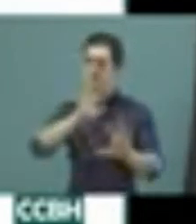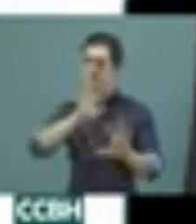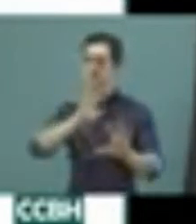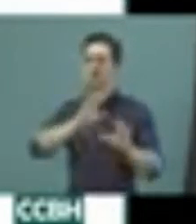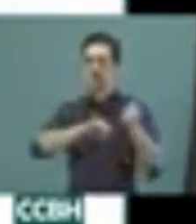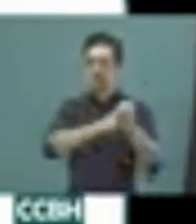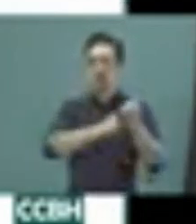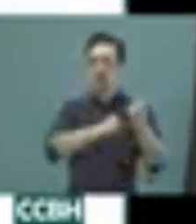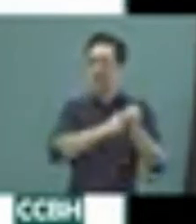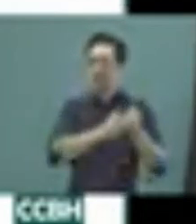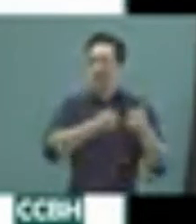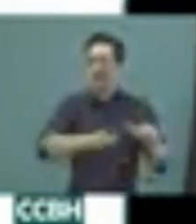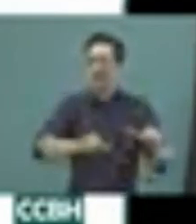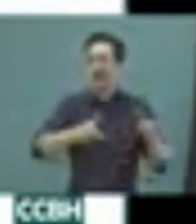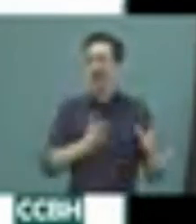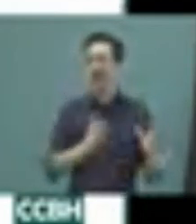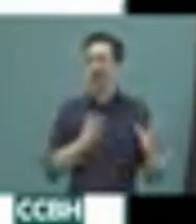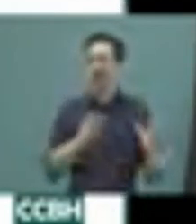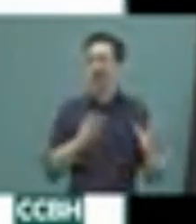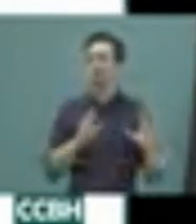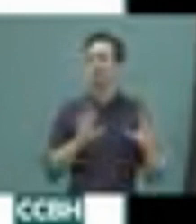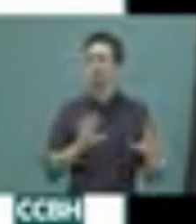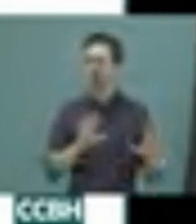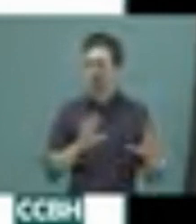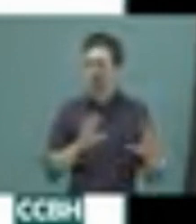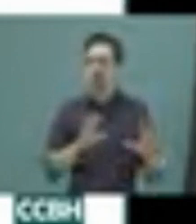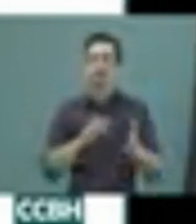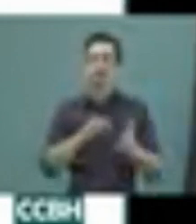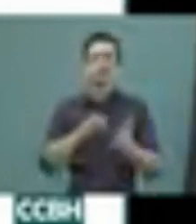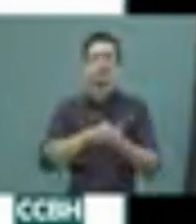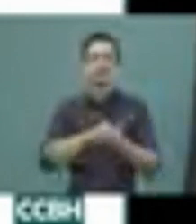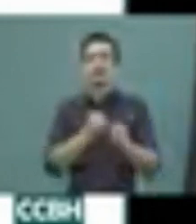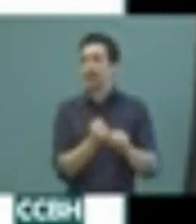them in any way that you can think of that is safe